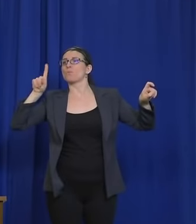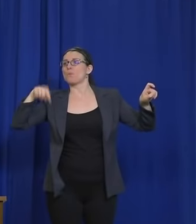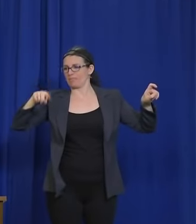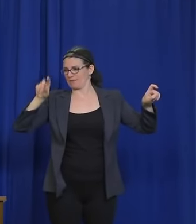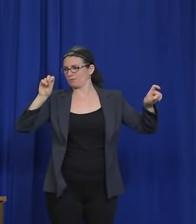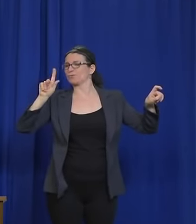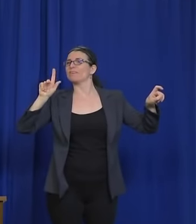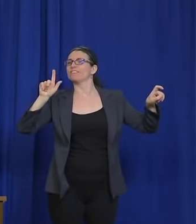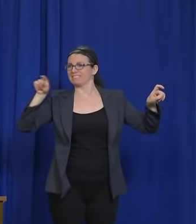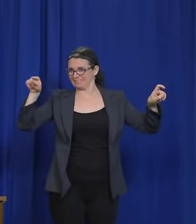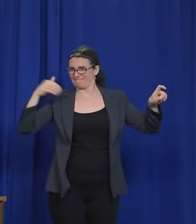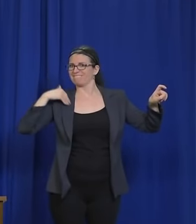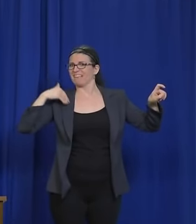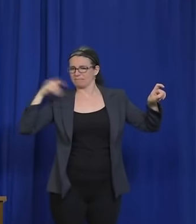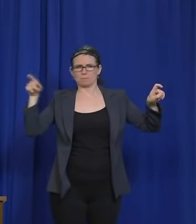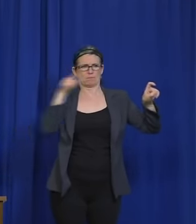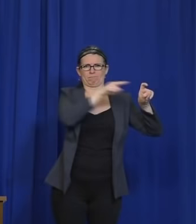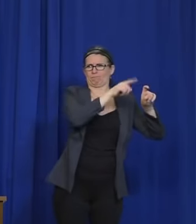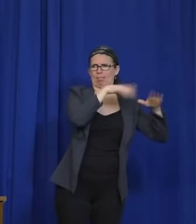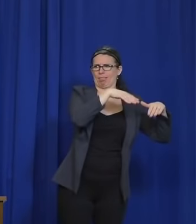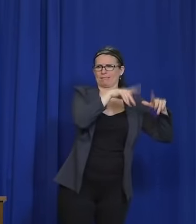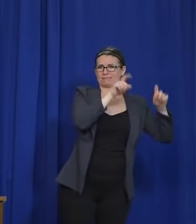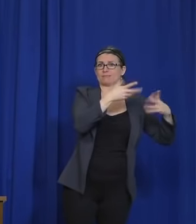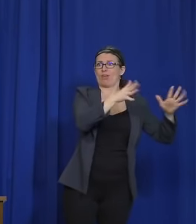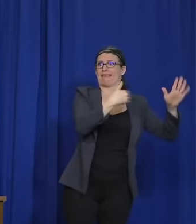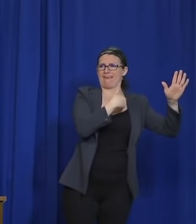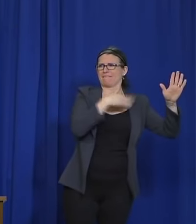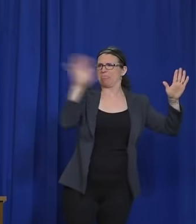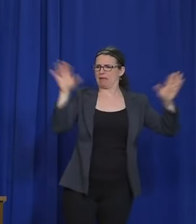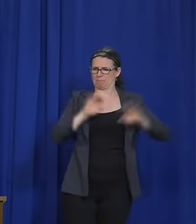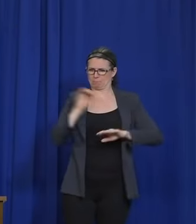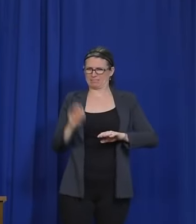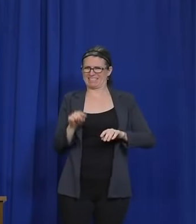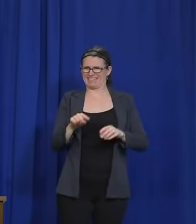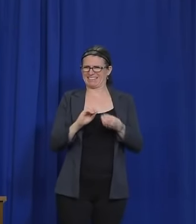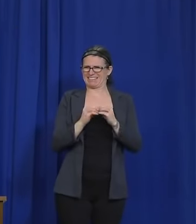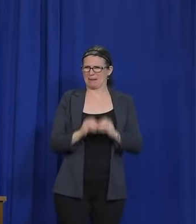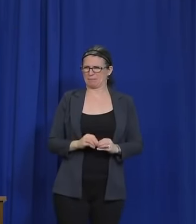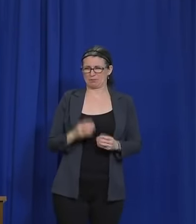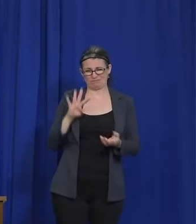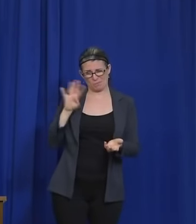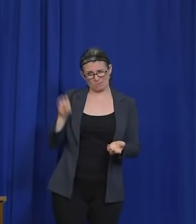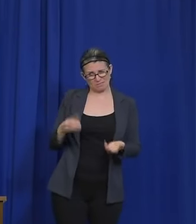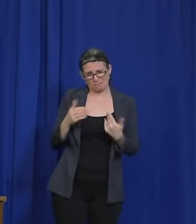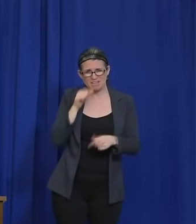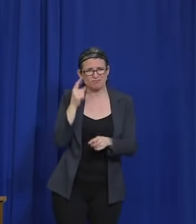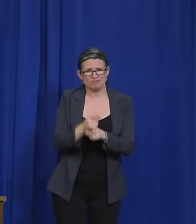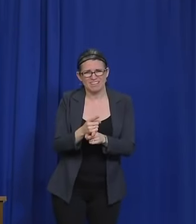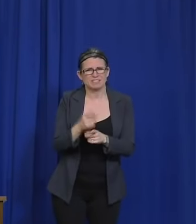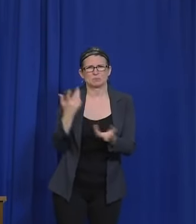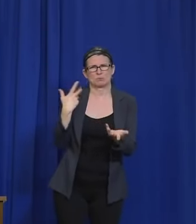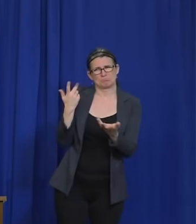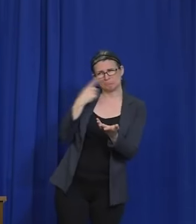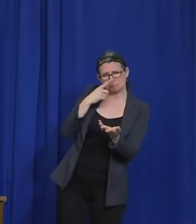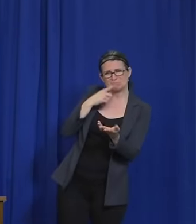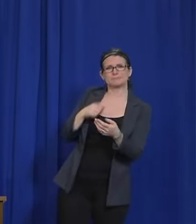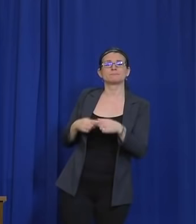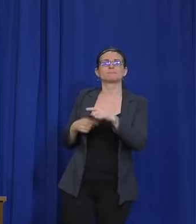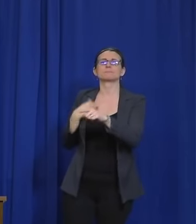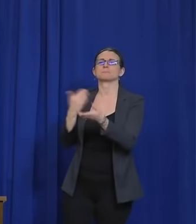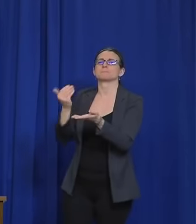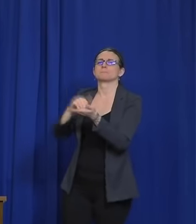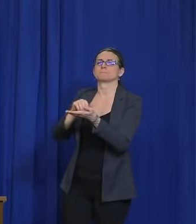actually getting tested right now? Sure. And the question was about death rates and symptoms. And I do want to pull back a little bit and